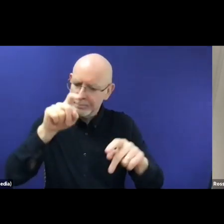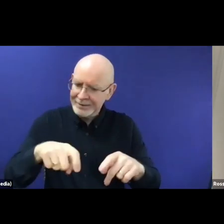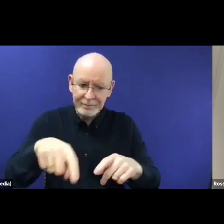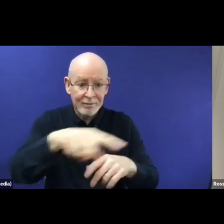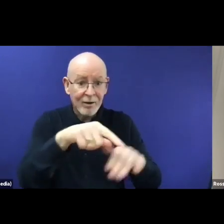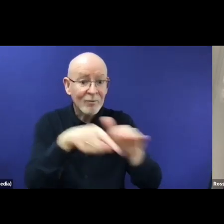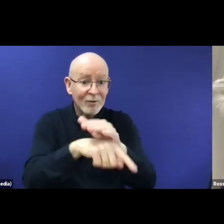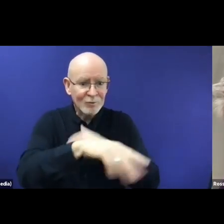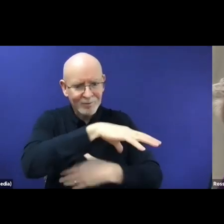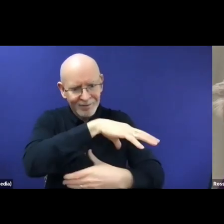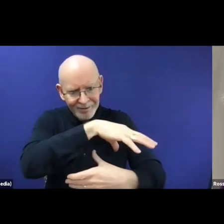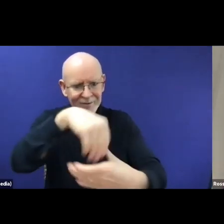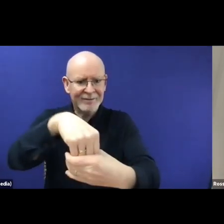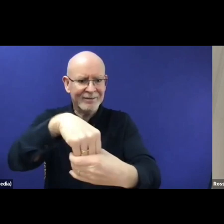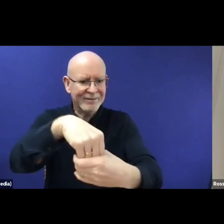it should be.